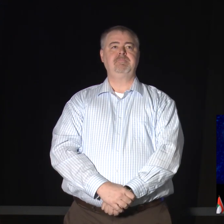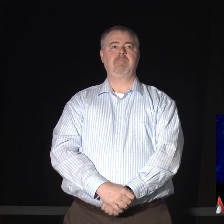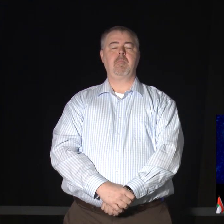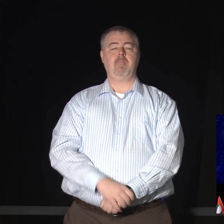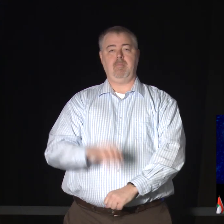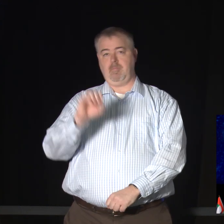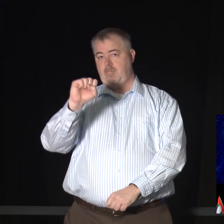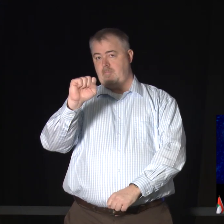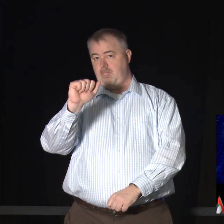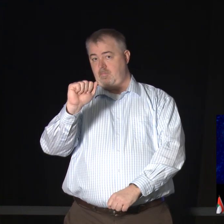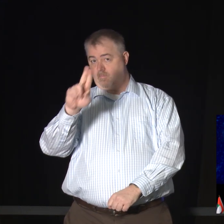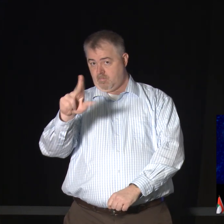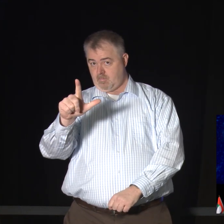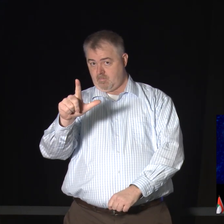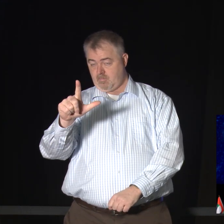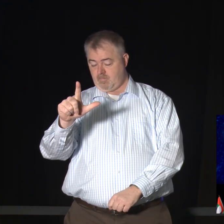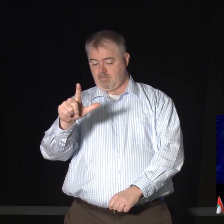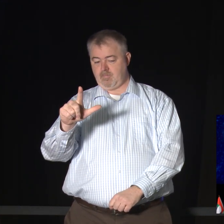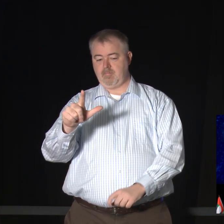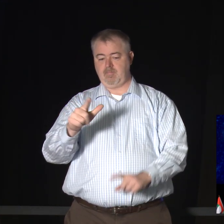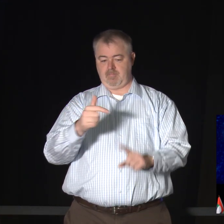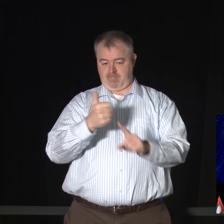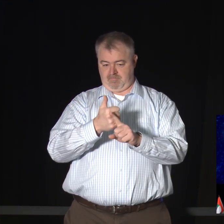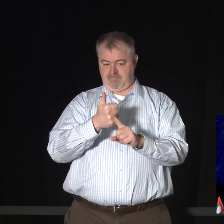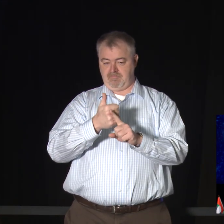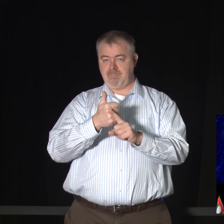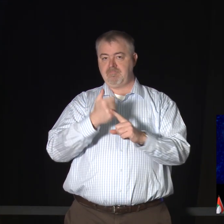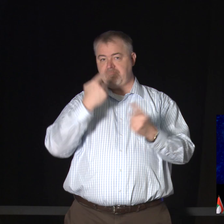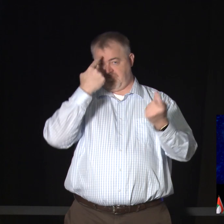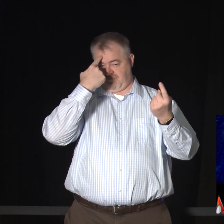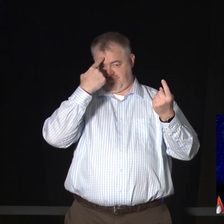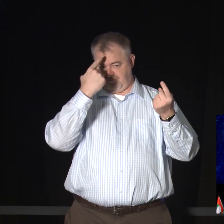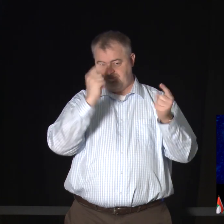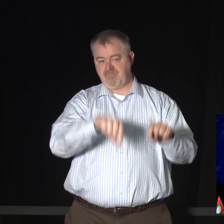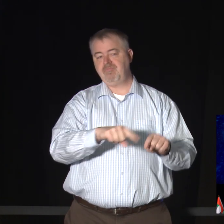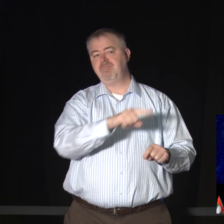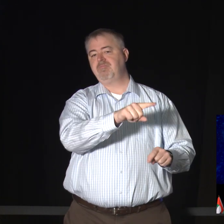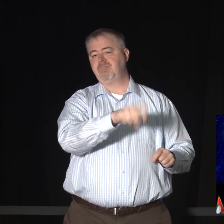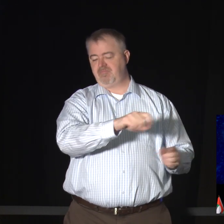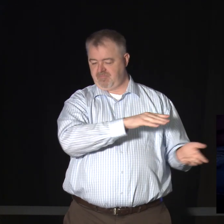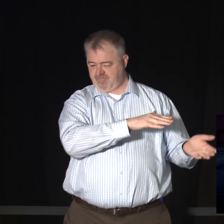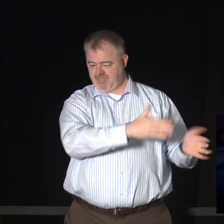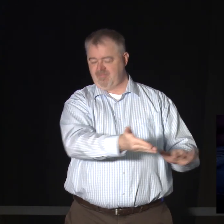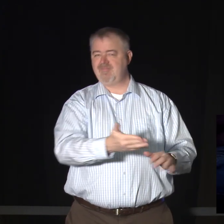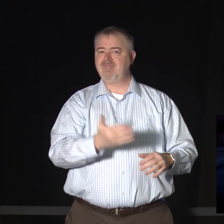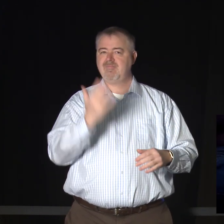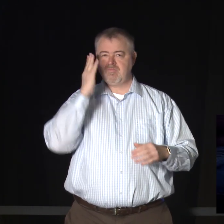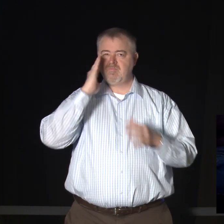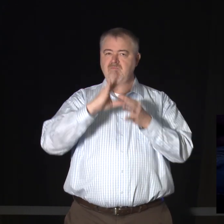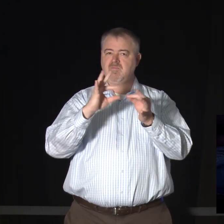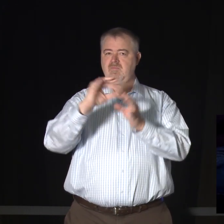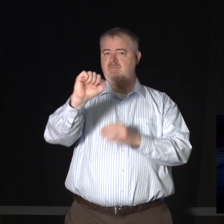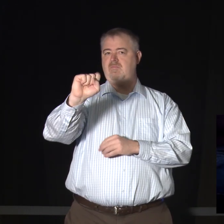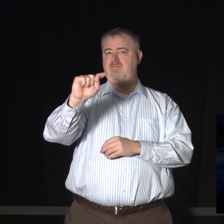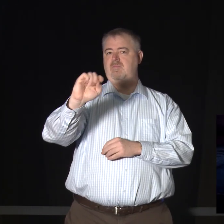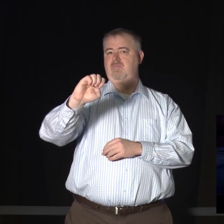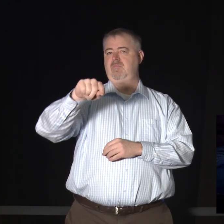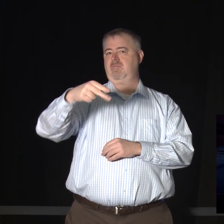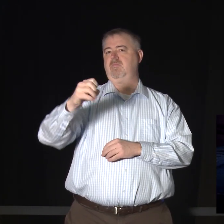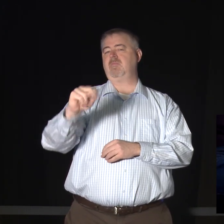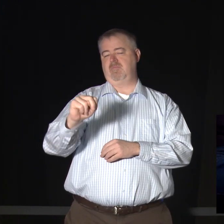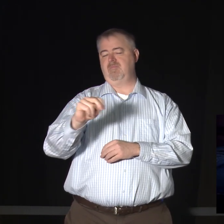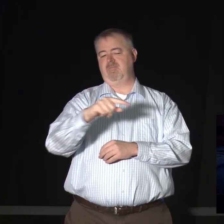Now Saul was consenting to his death. This is Stephen's death.